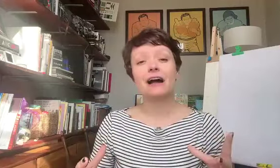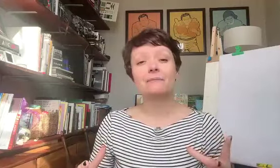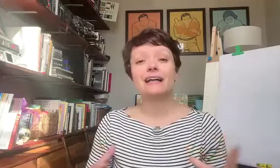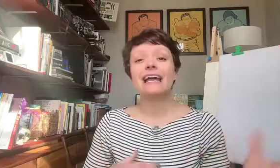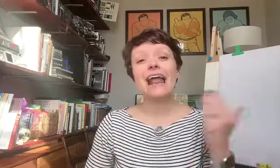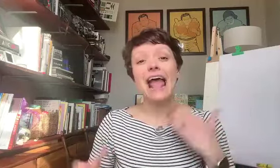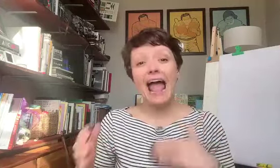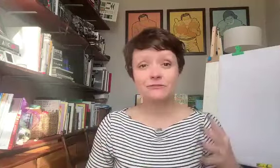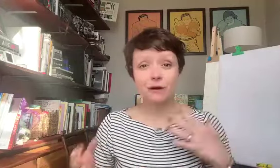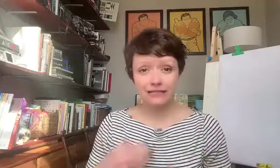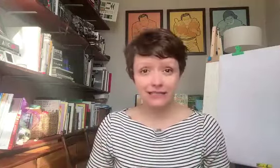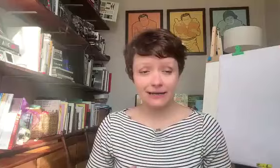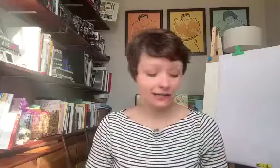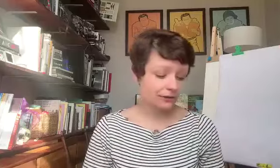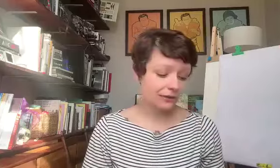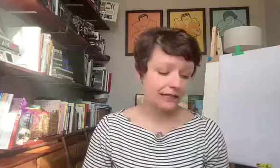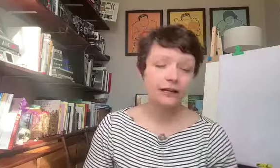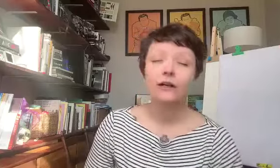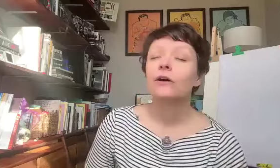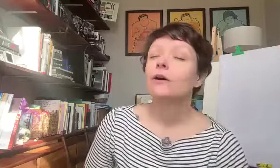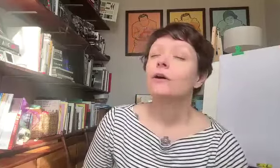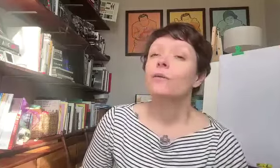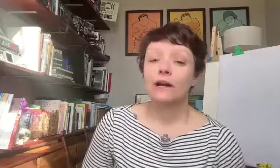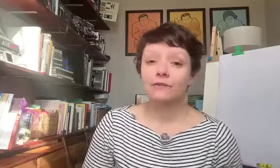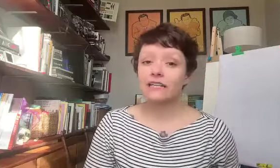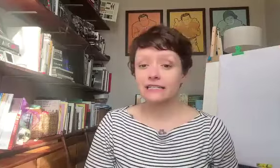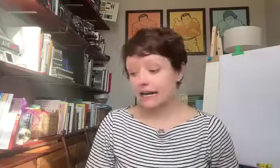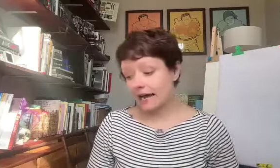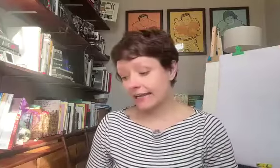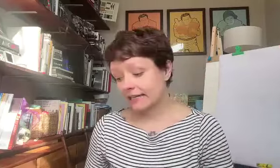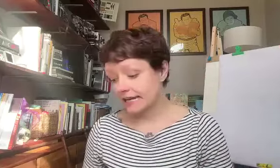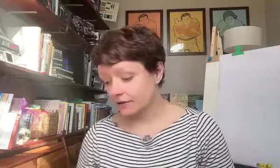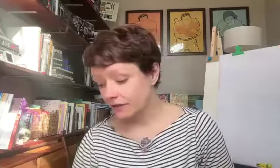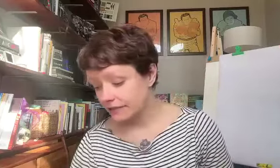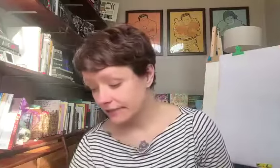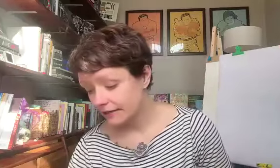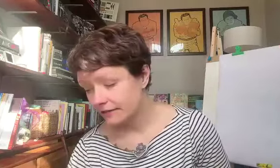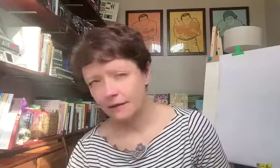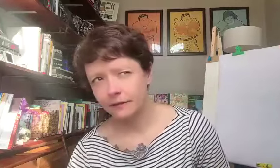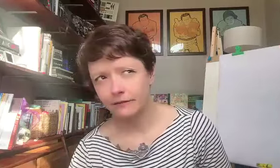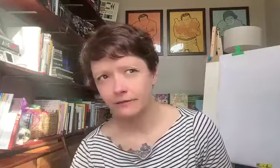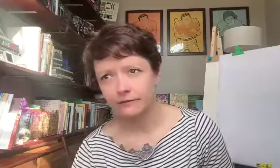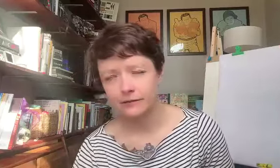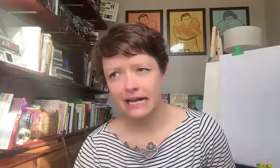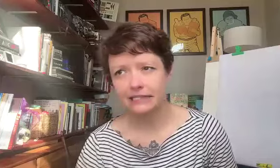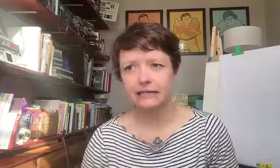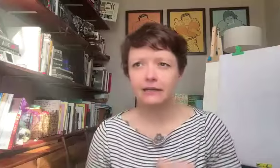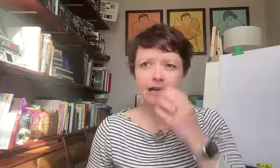become an active participant. There was a really wonderful study done out of Gallaudet University, I believe it was Gallaudet,